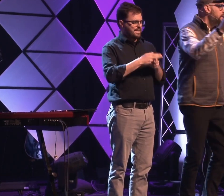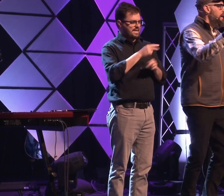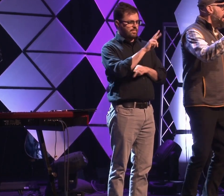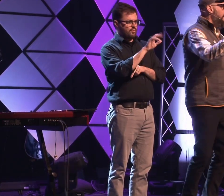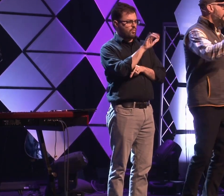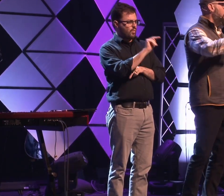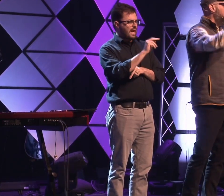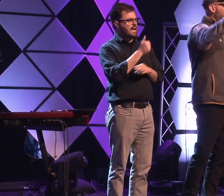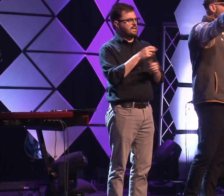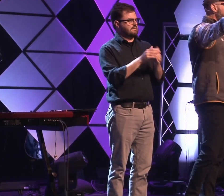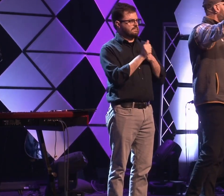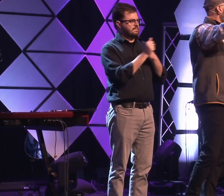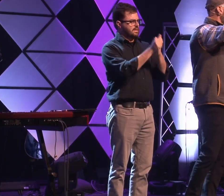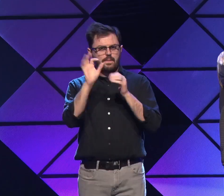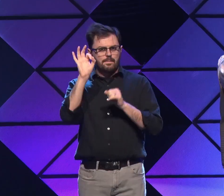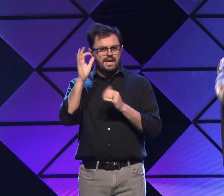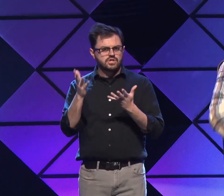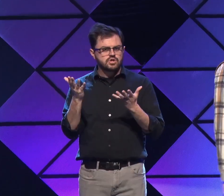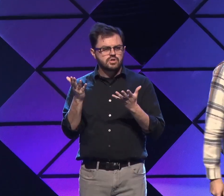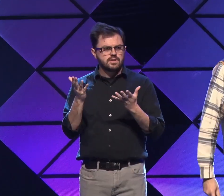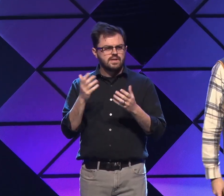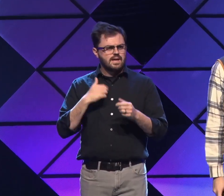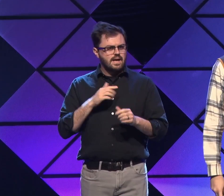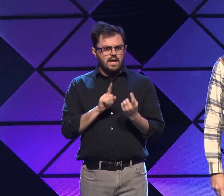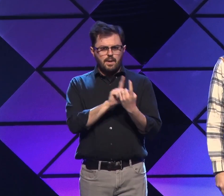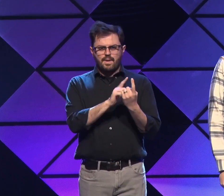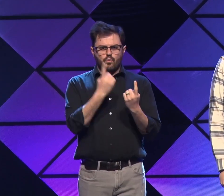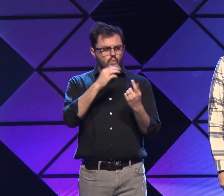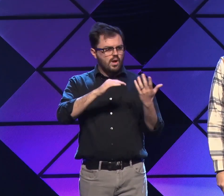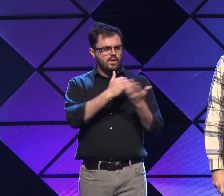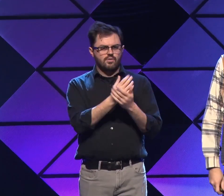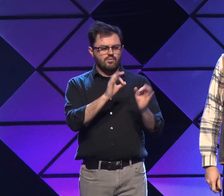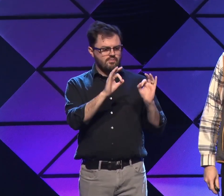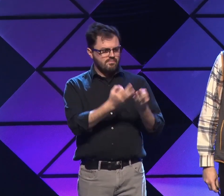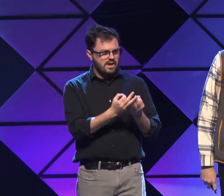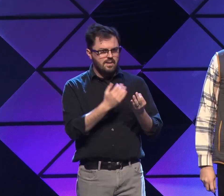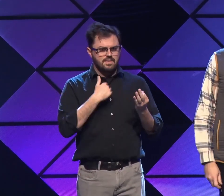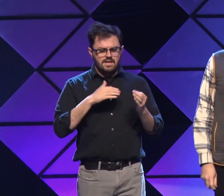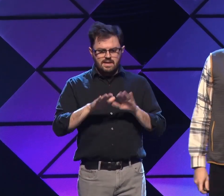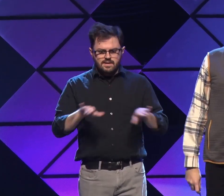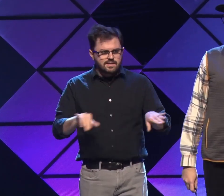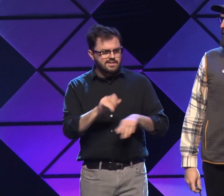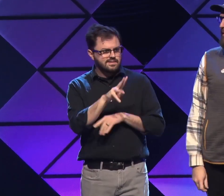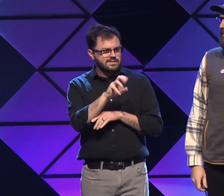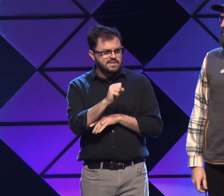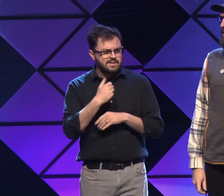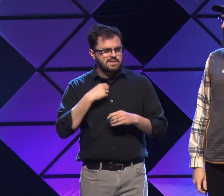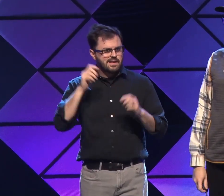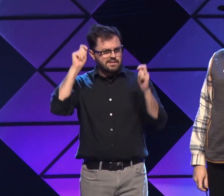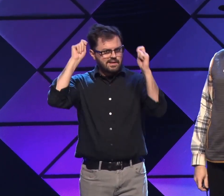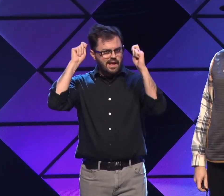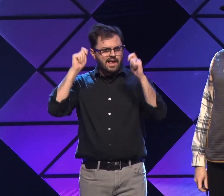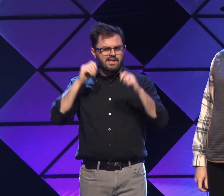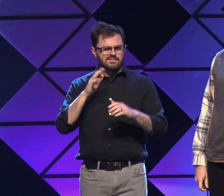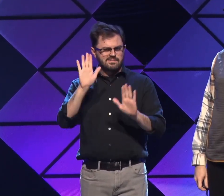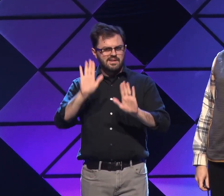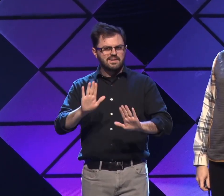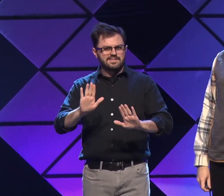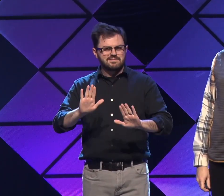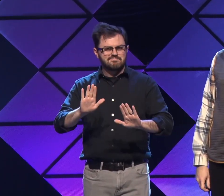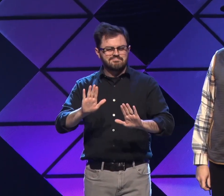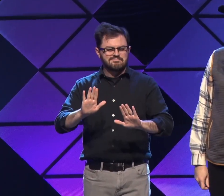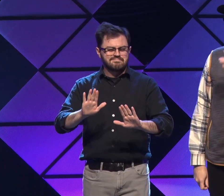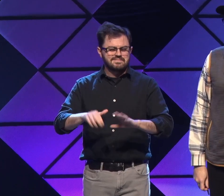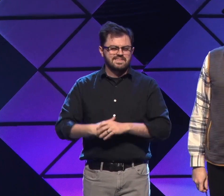here. I got to meet one family that came in, brand new, little guy, James, wearing the coolest fedora. It was awesome.